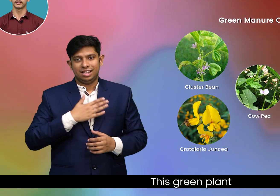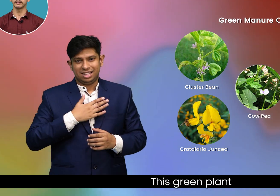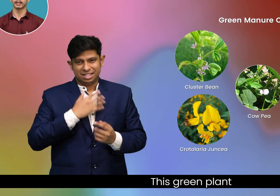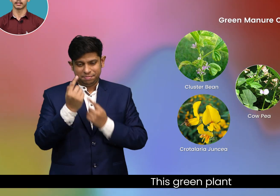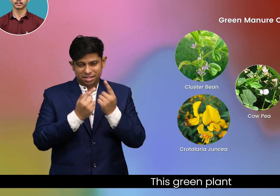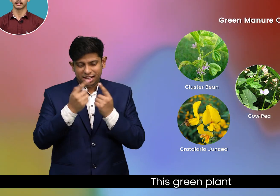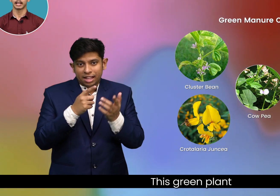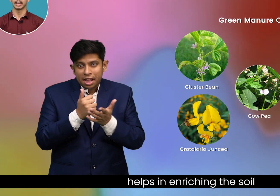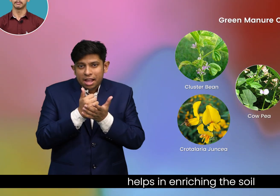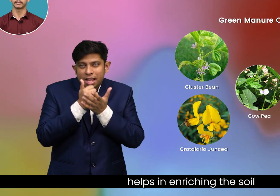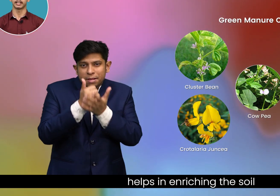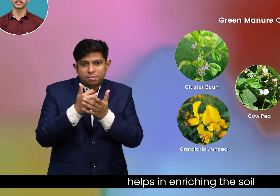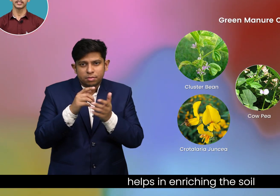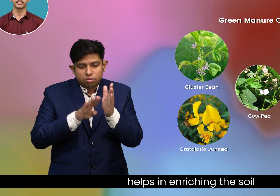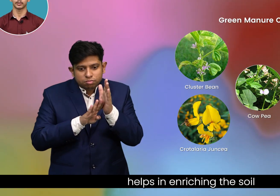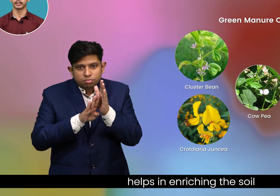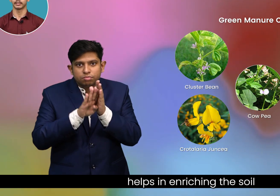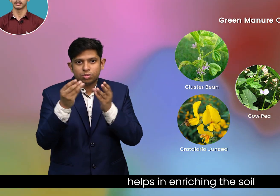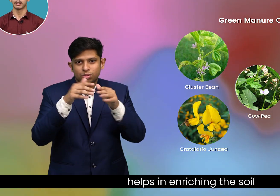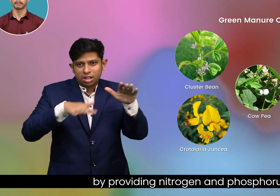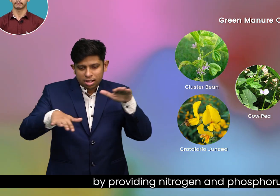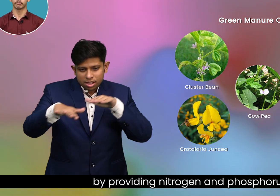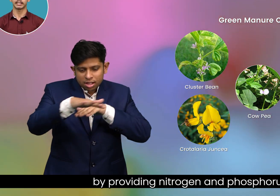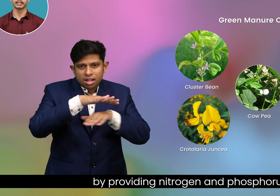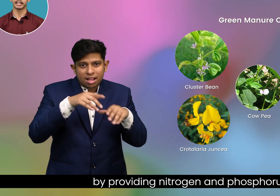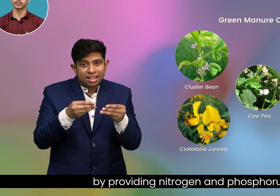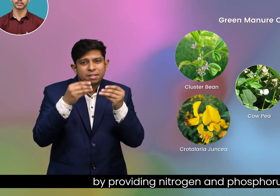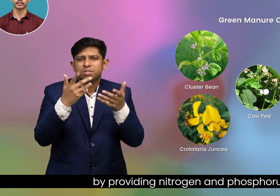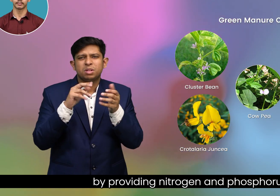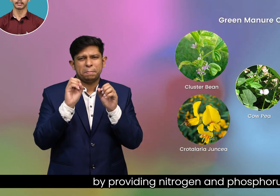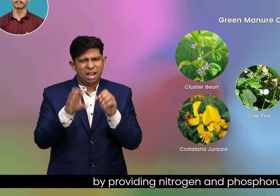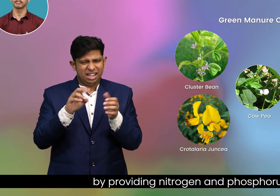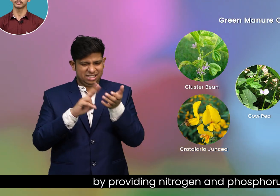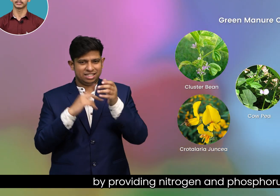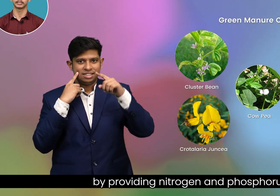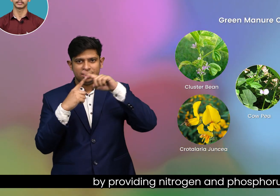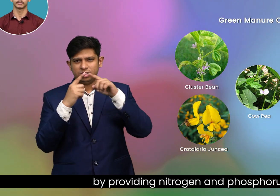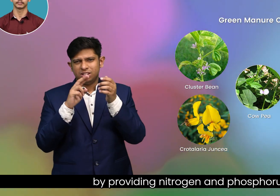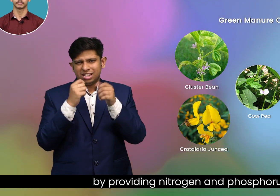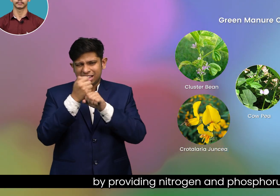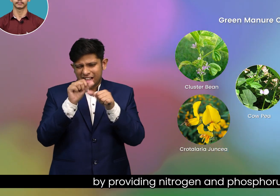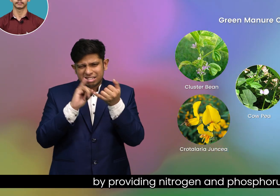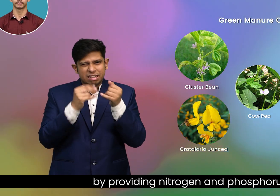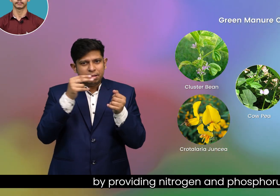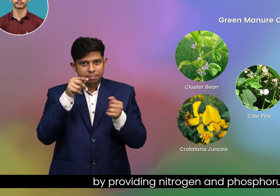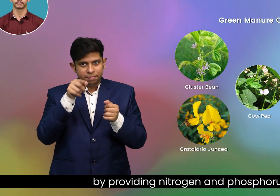This green plant helps in enriching the soil by providing nitrogen and phosphorus.